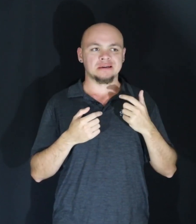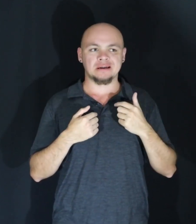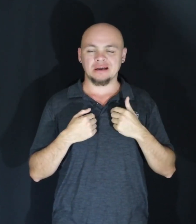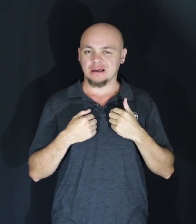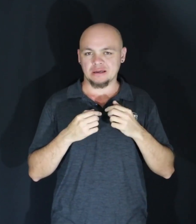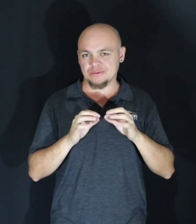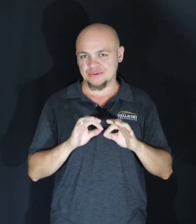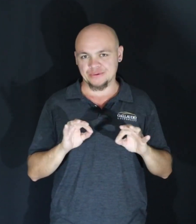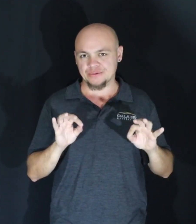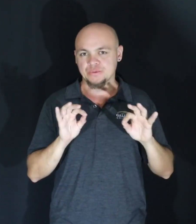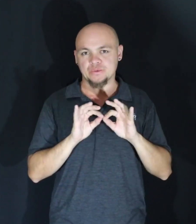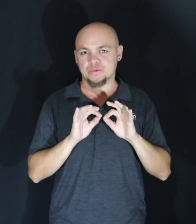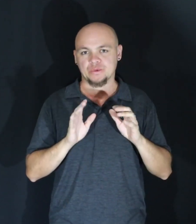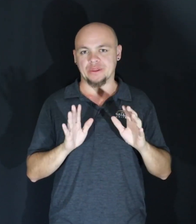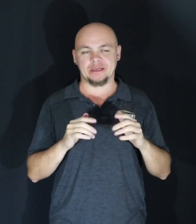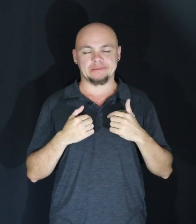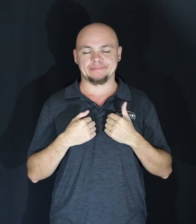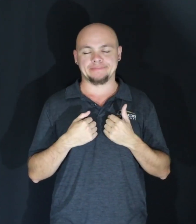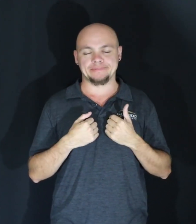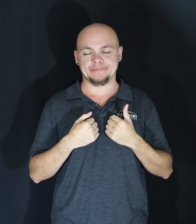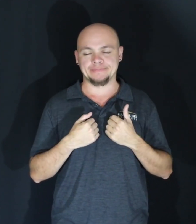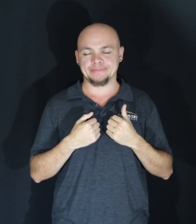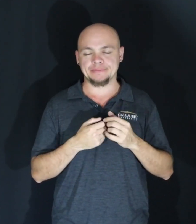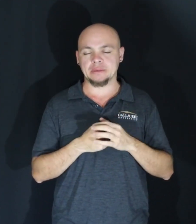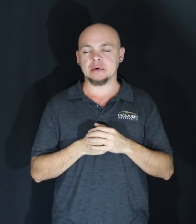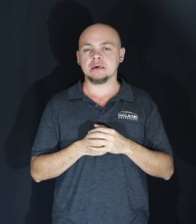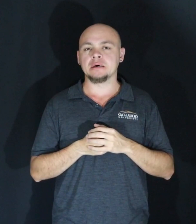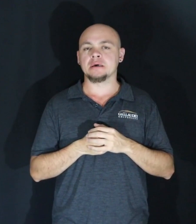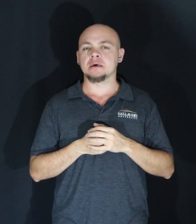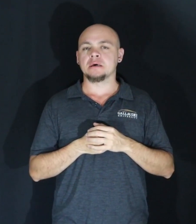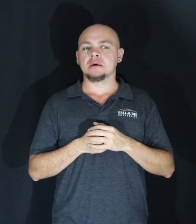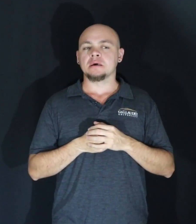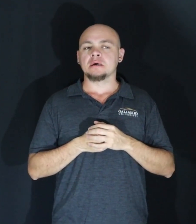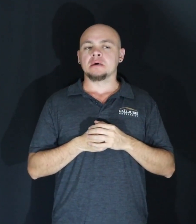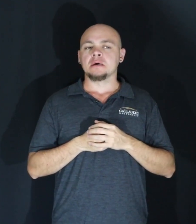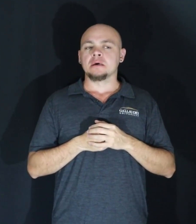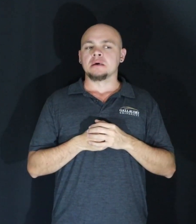worthy. And then I had a thought.